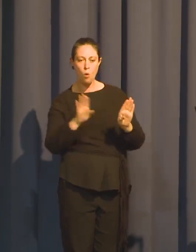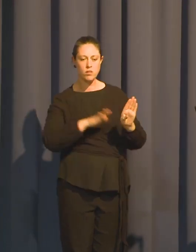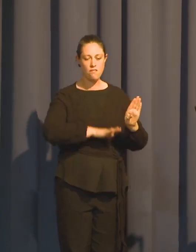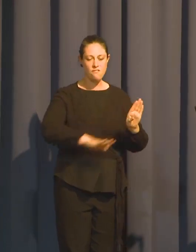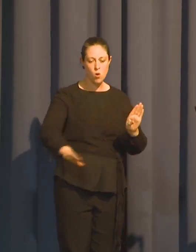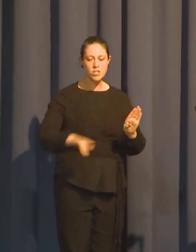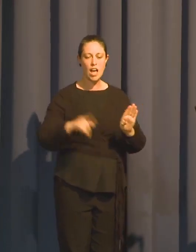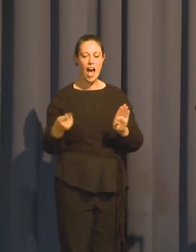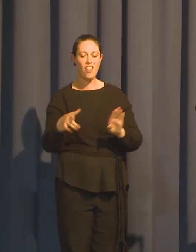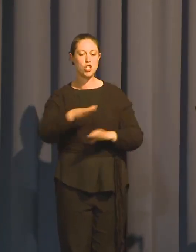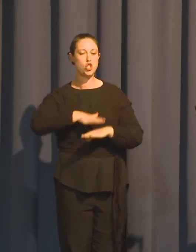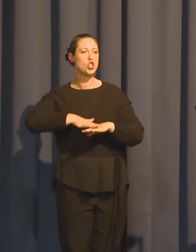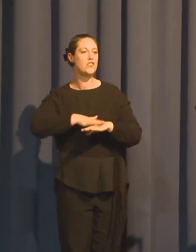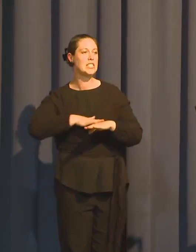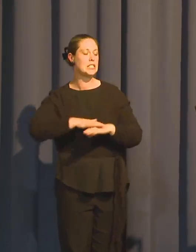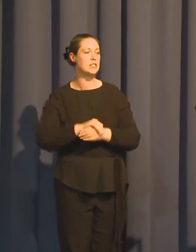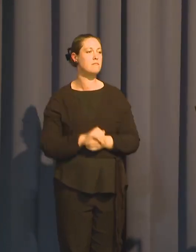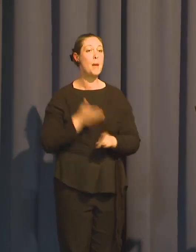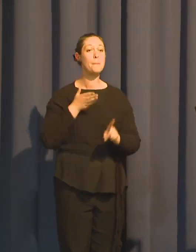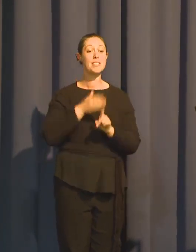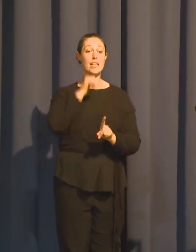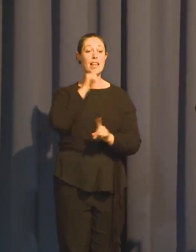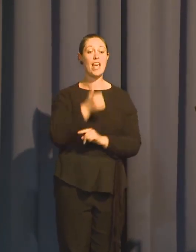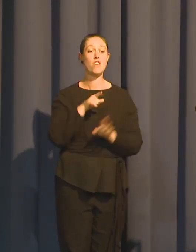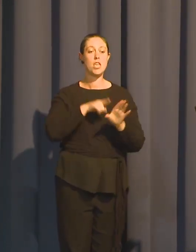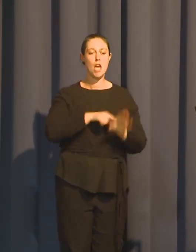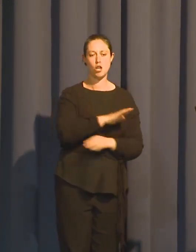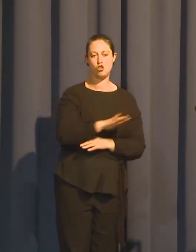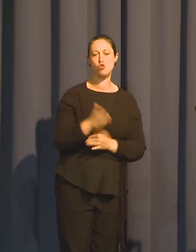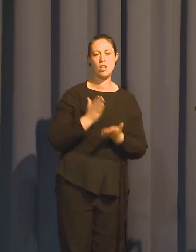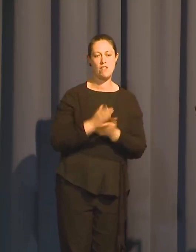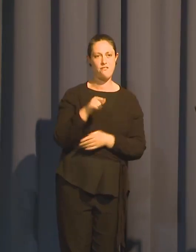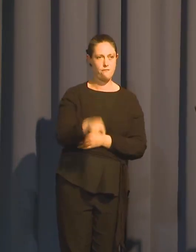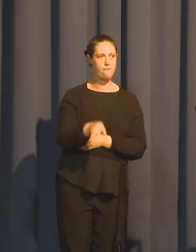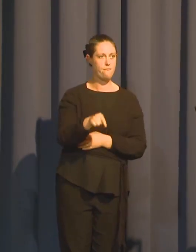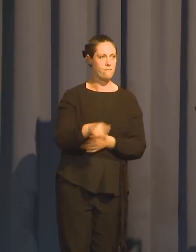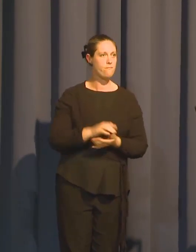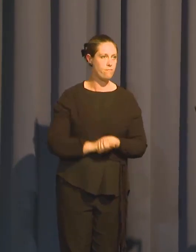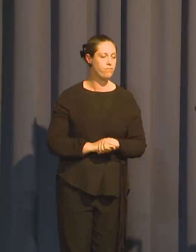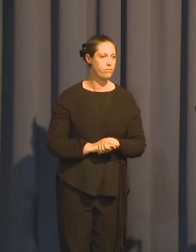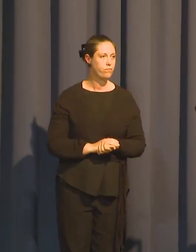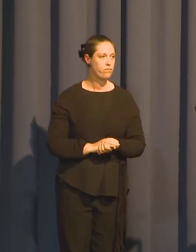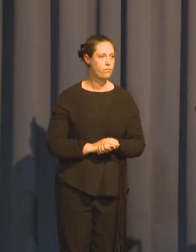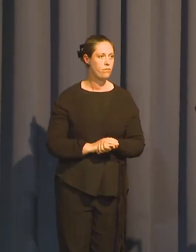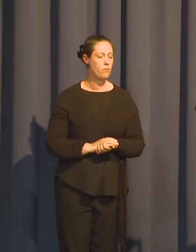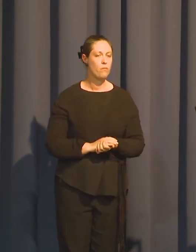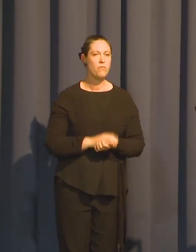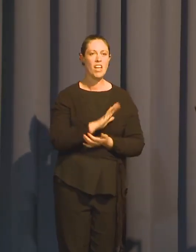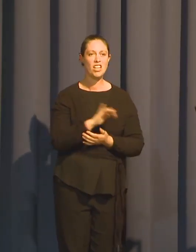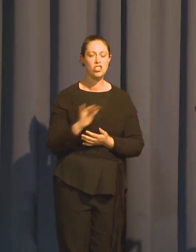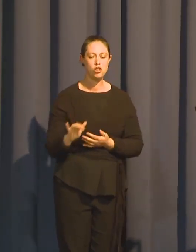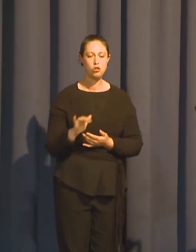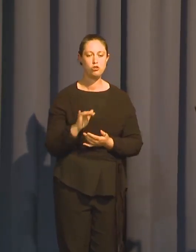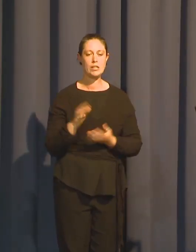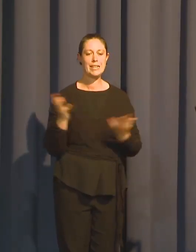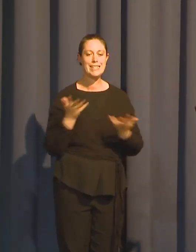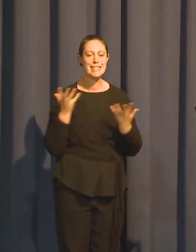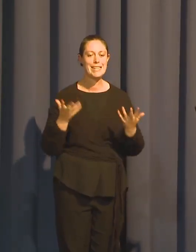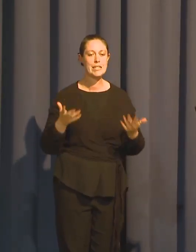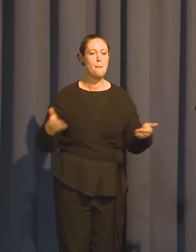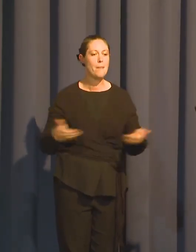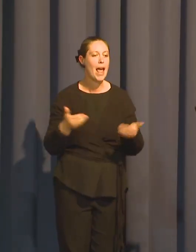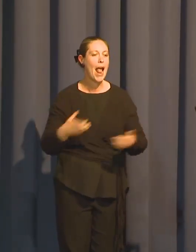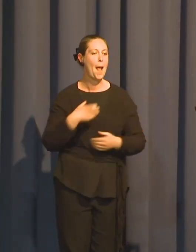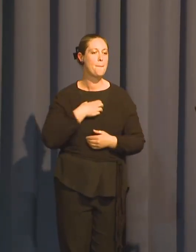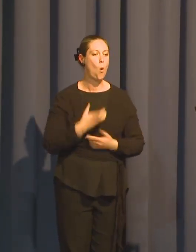This is especially so if we have young children in our houses, because like I said, they pick up dust and they absorb lead a lot